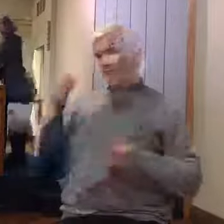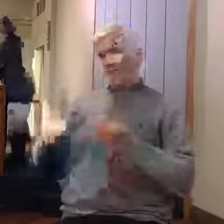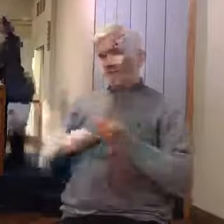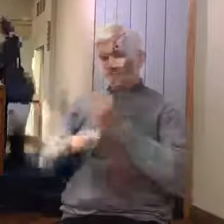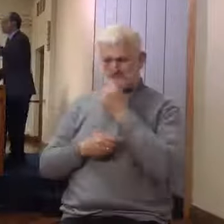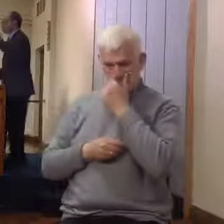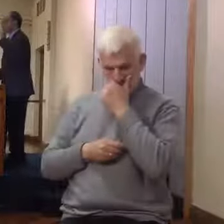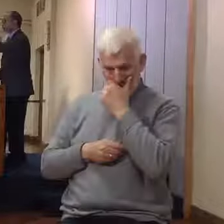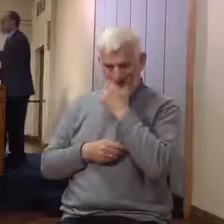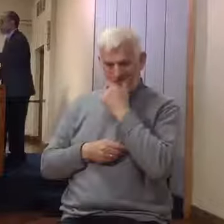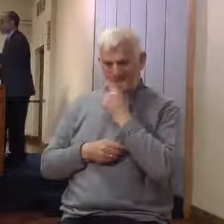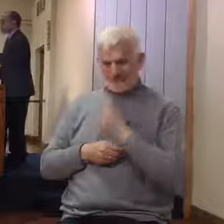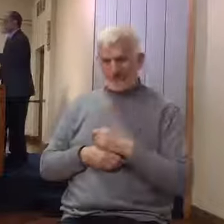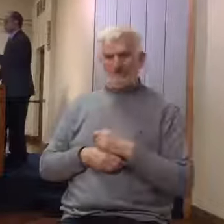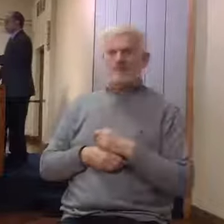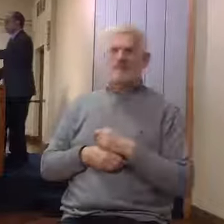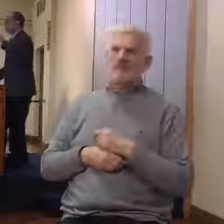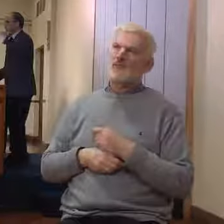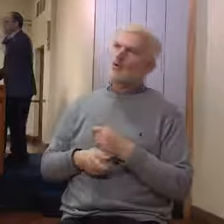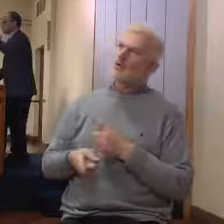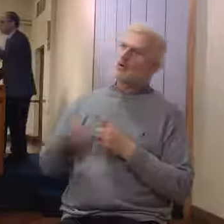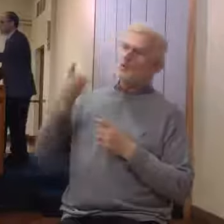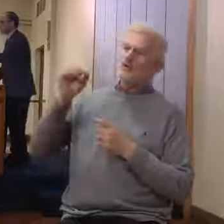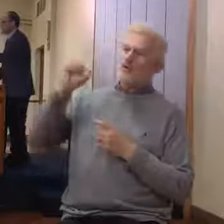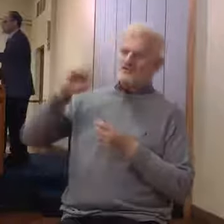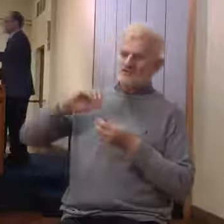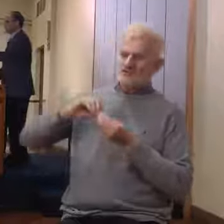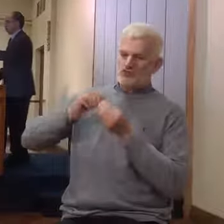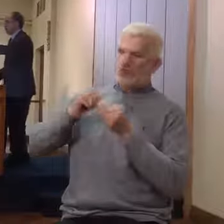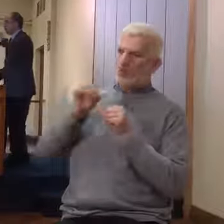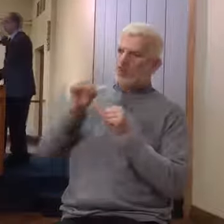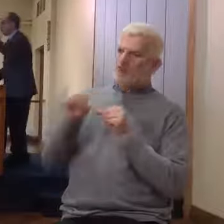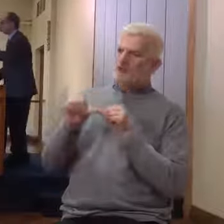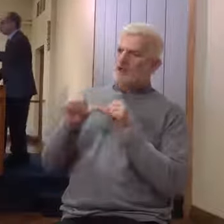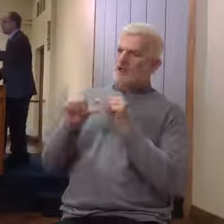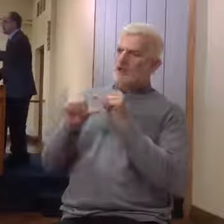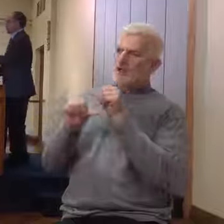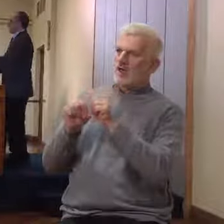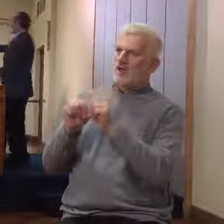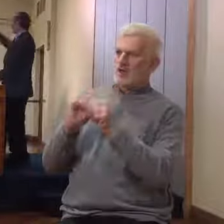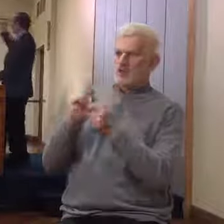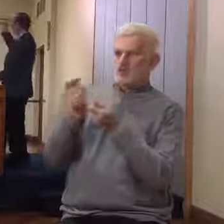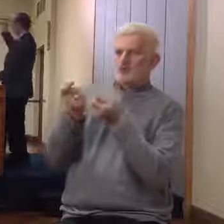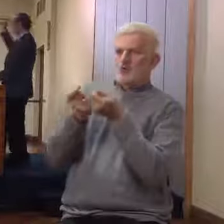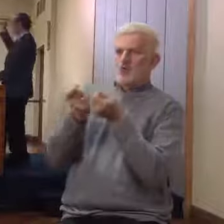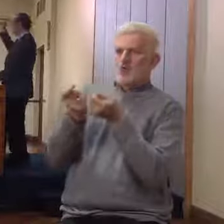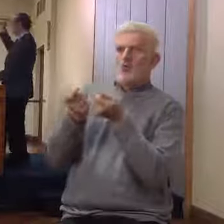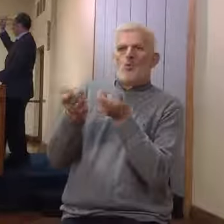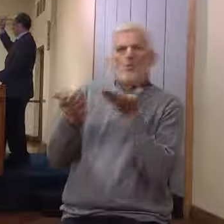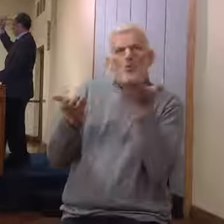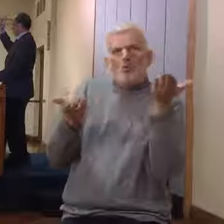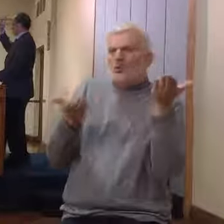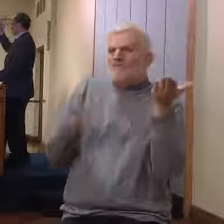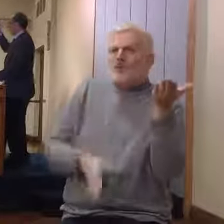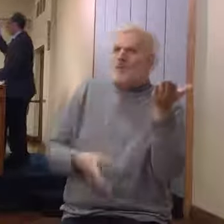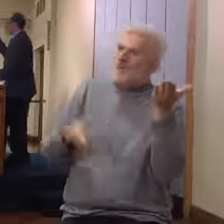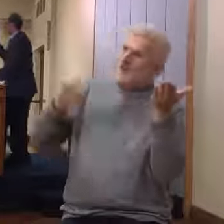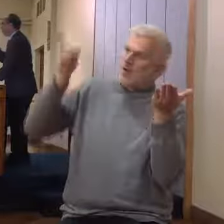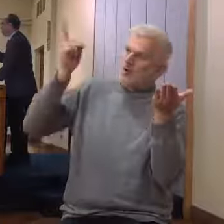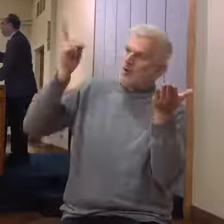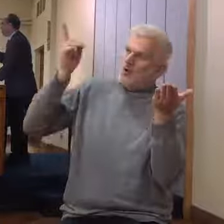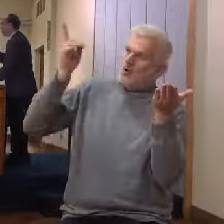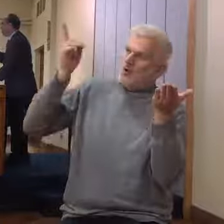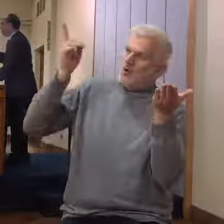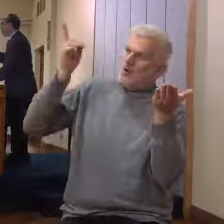The created order, the institution, the rule comes from God. But